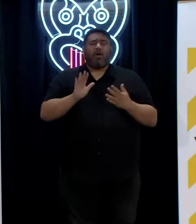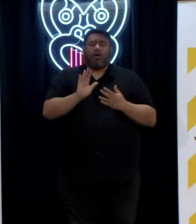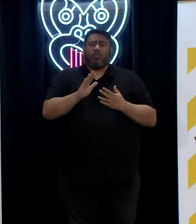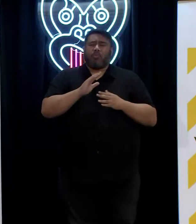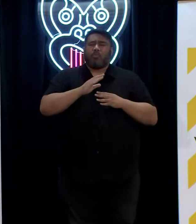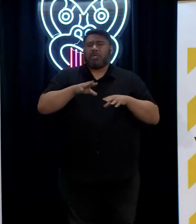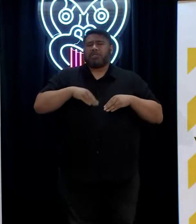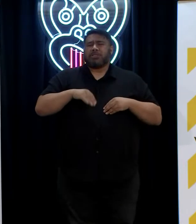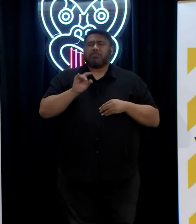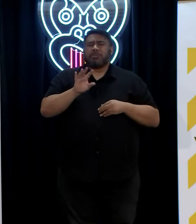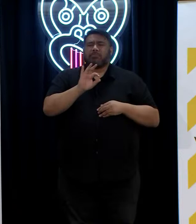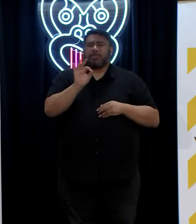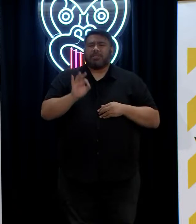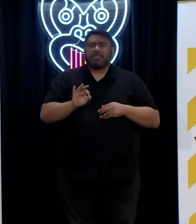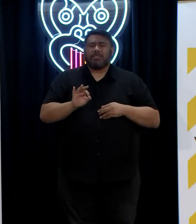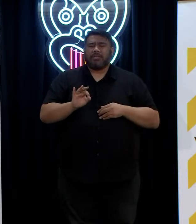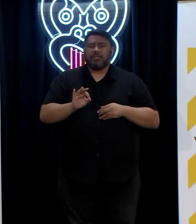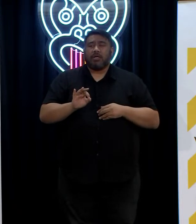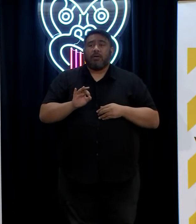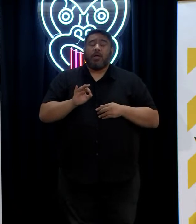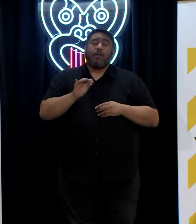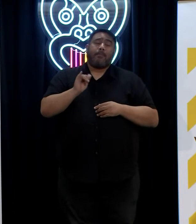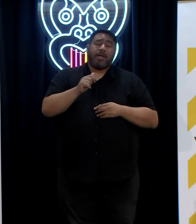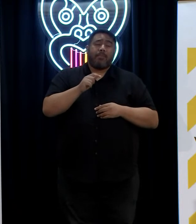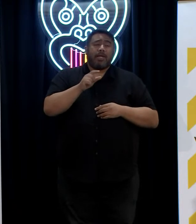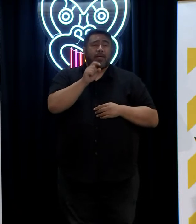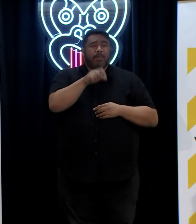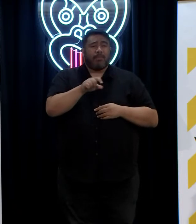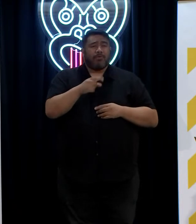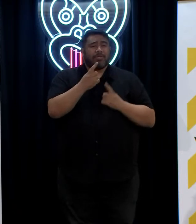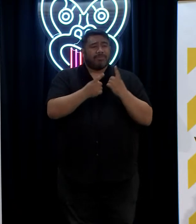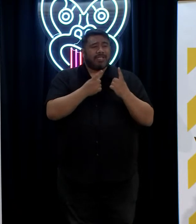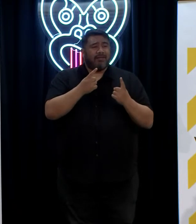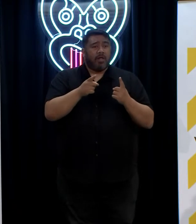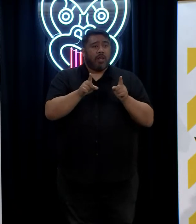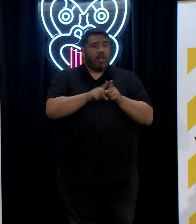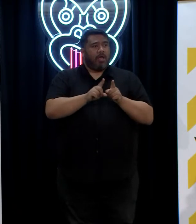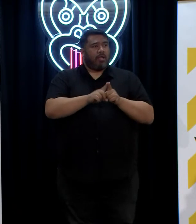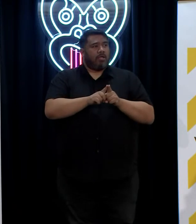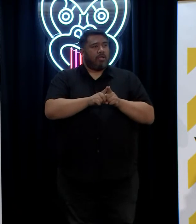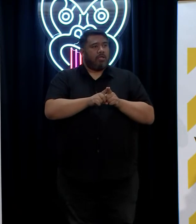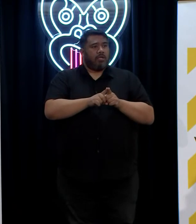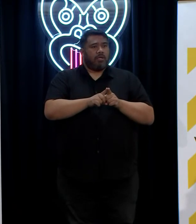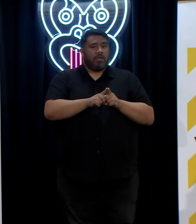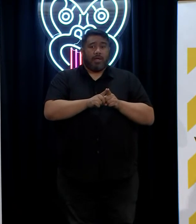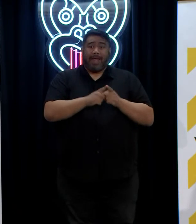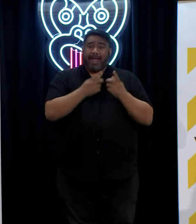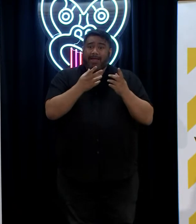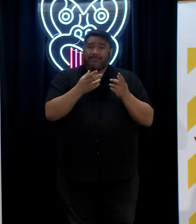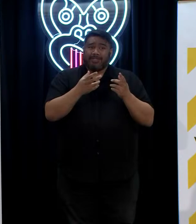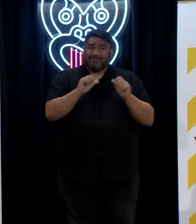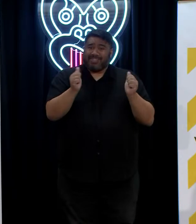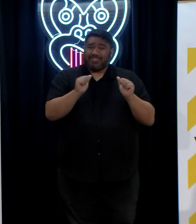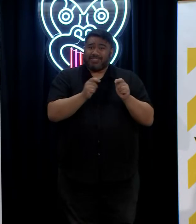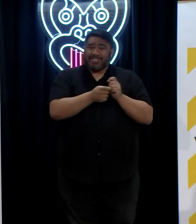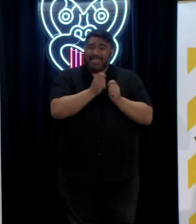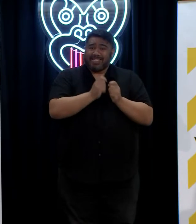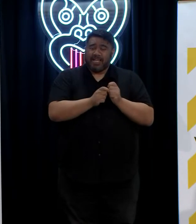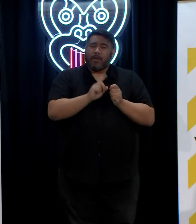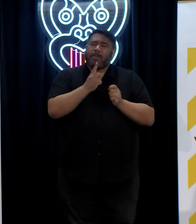think perhaps one or two of the issues here might be around whether, not so much whether someone's had a test, but whether or not it's within that